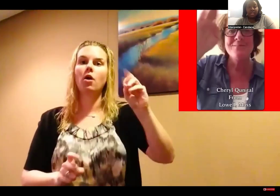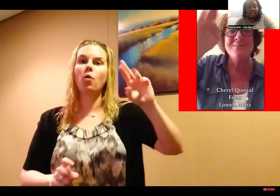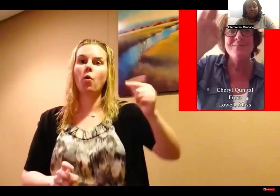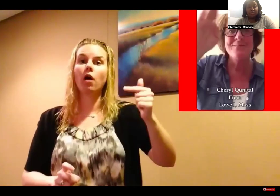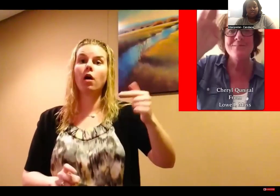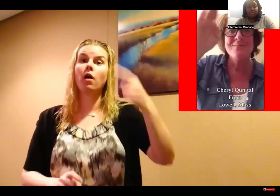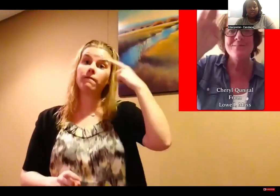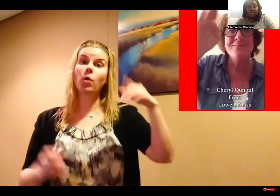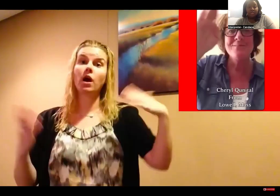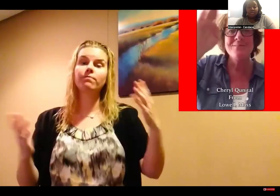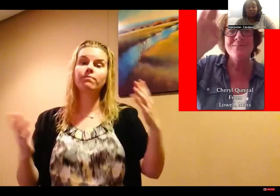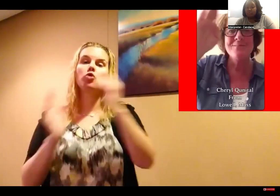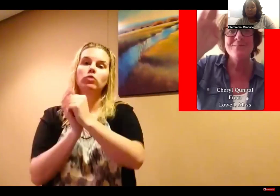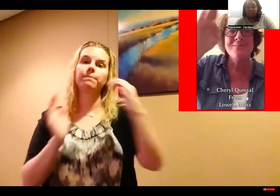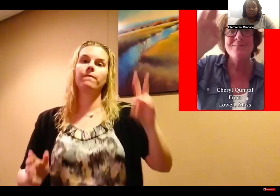to change